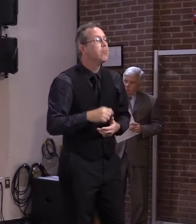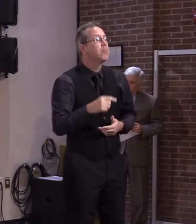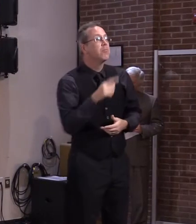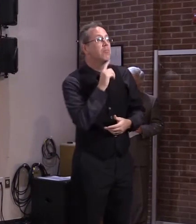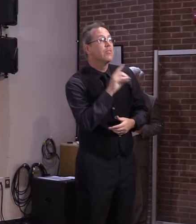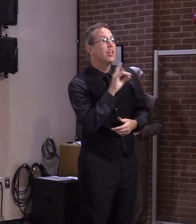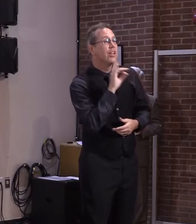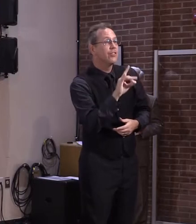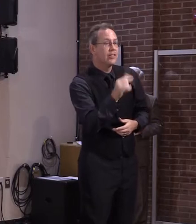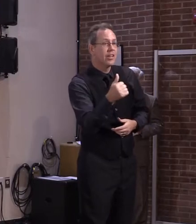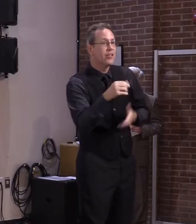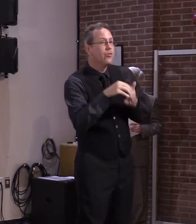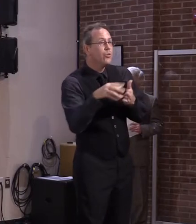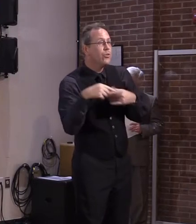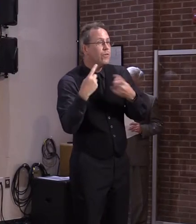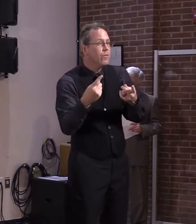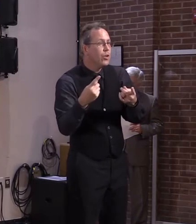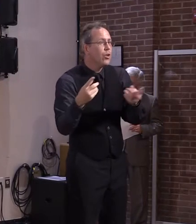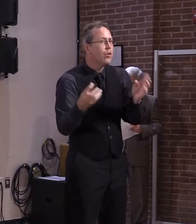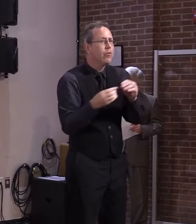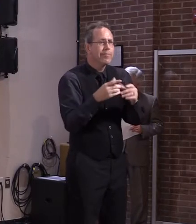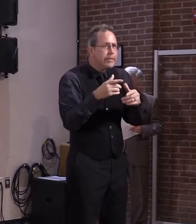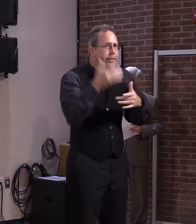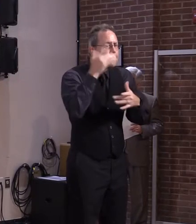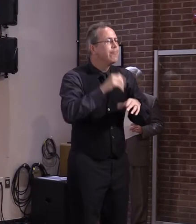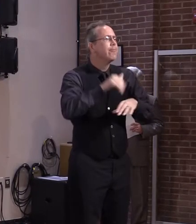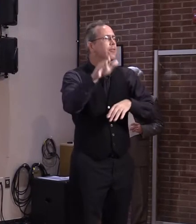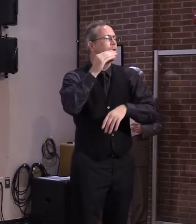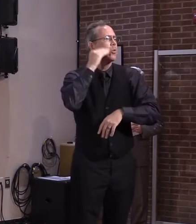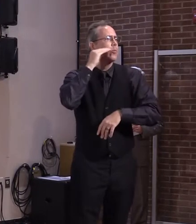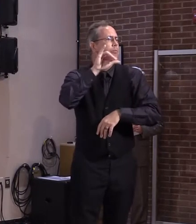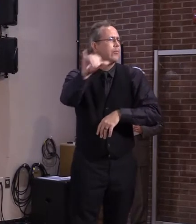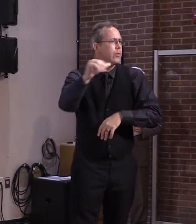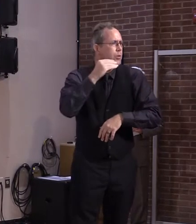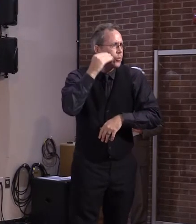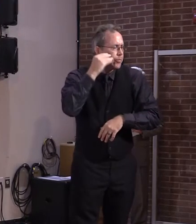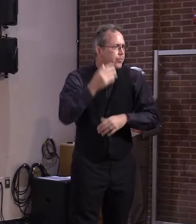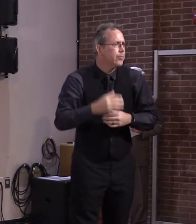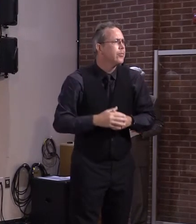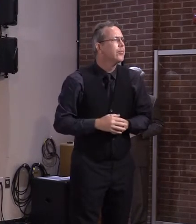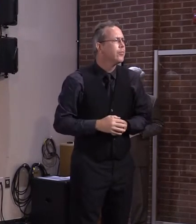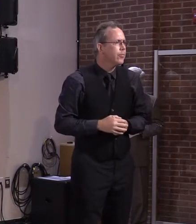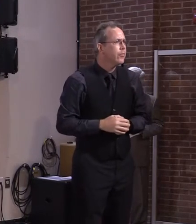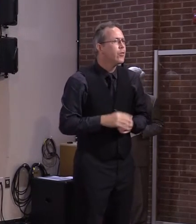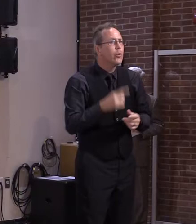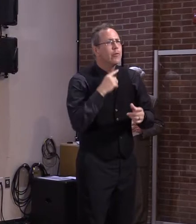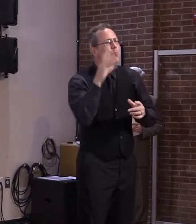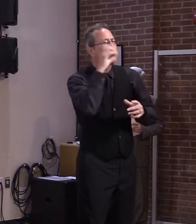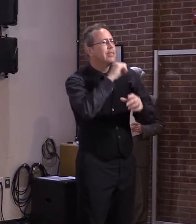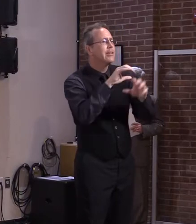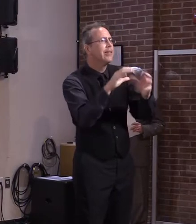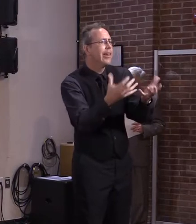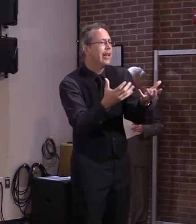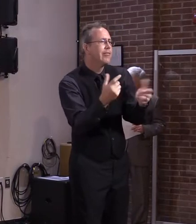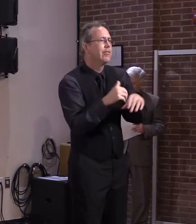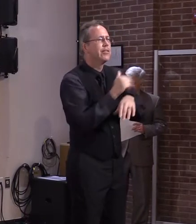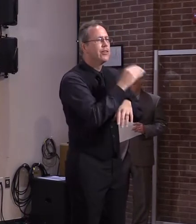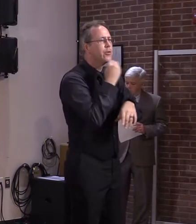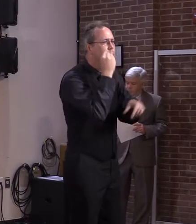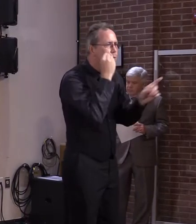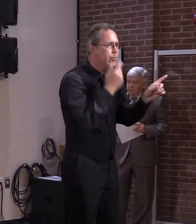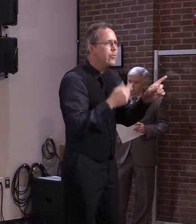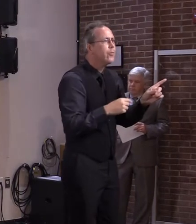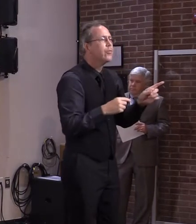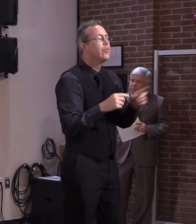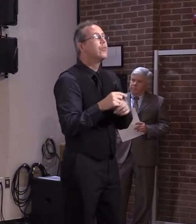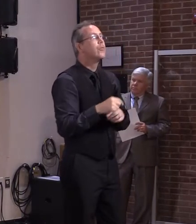even after testing. In our first 3 weeks of school, 54 students were quarantined and missed a total of 166 learning days. We must find a quicker